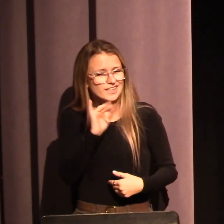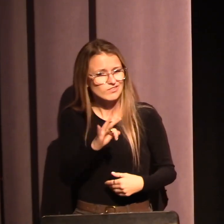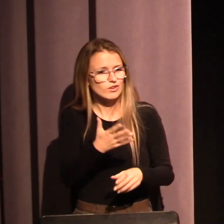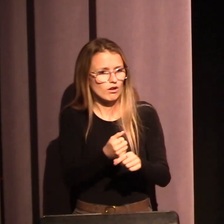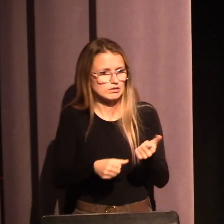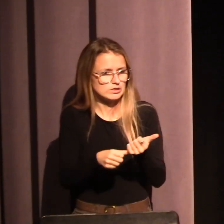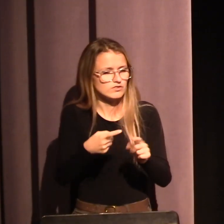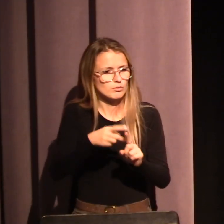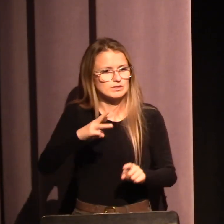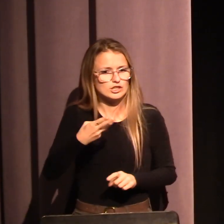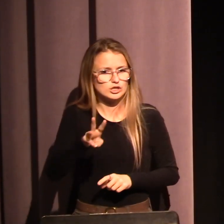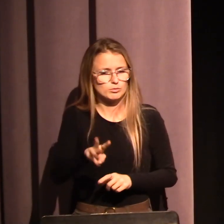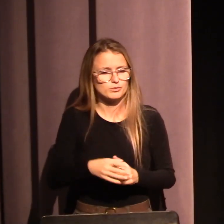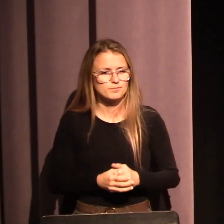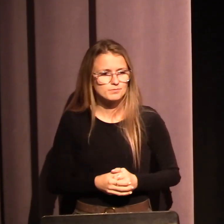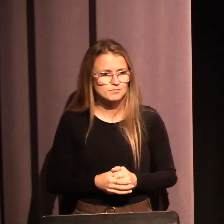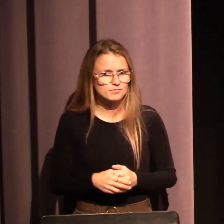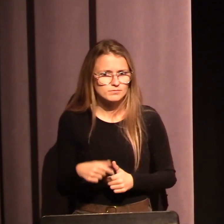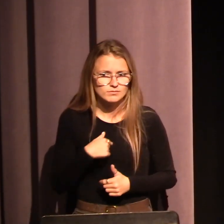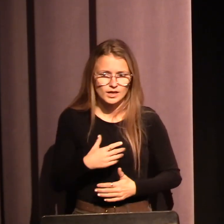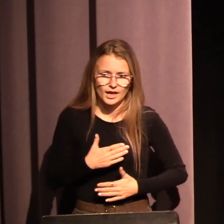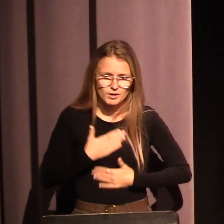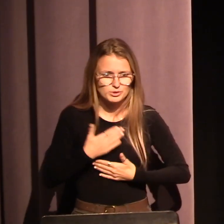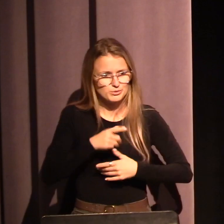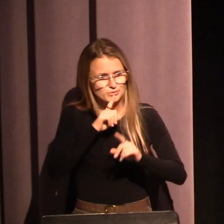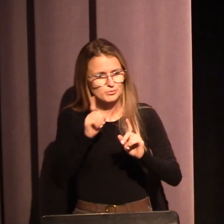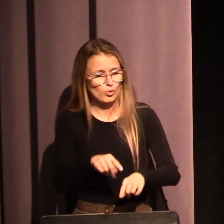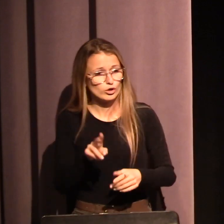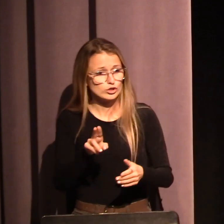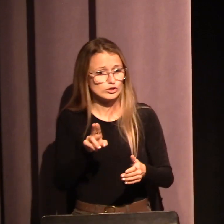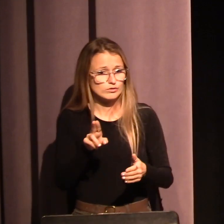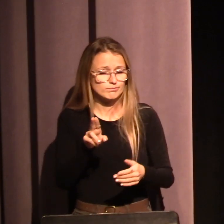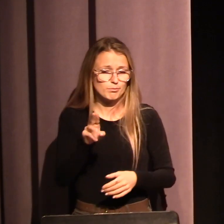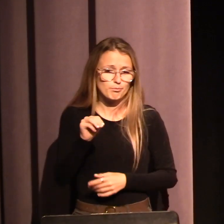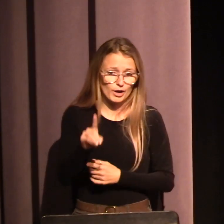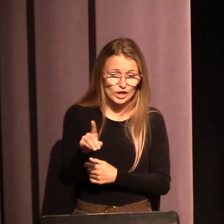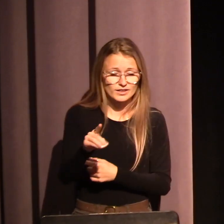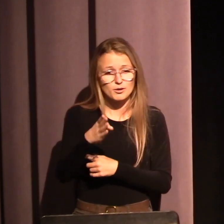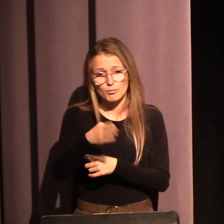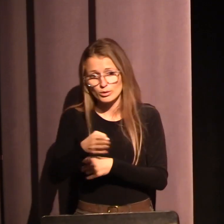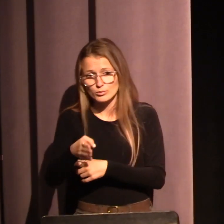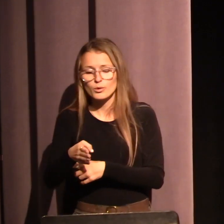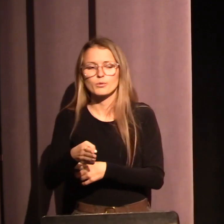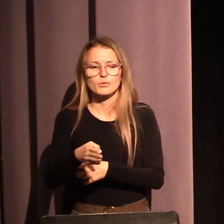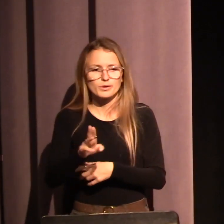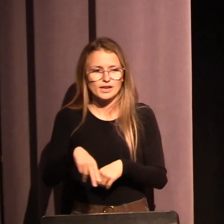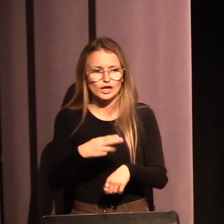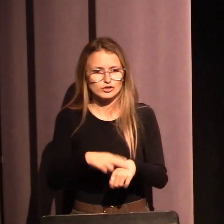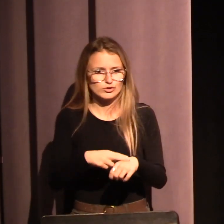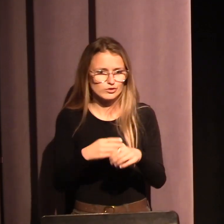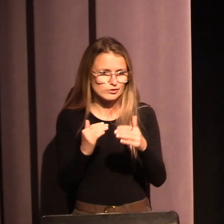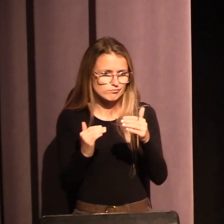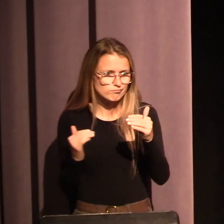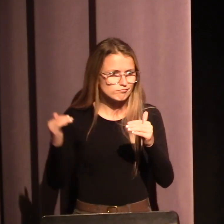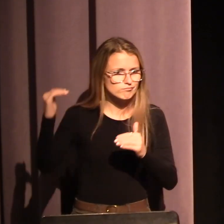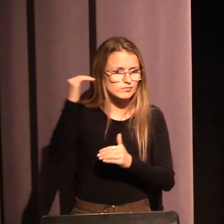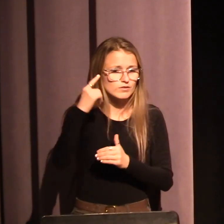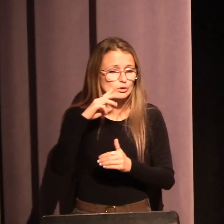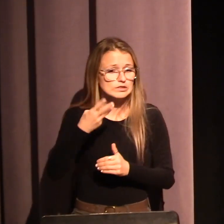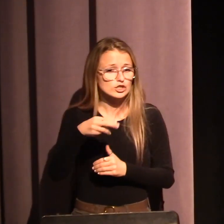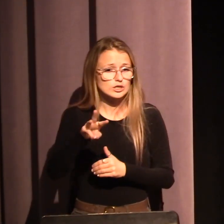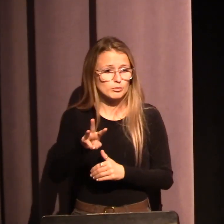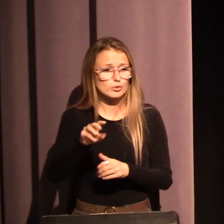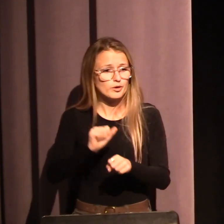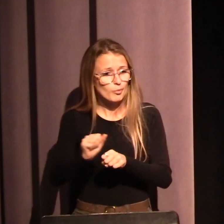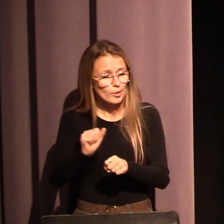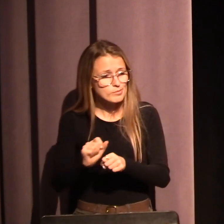CHW. I'm happy to report that Maryland and Baltimore are at the national forefront of CHW employment and